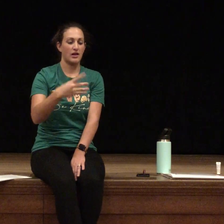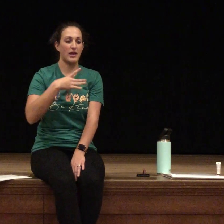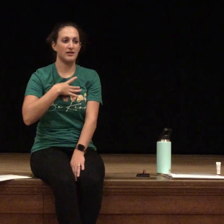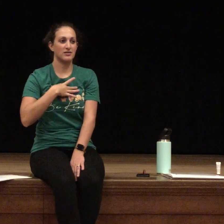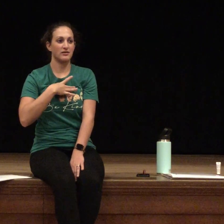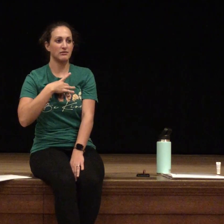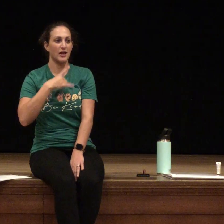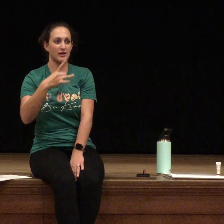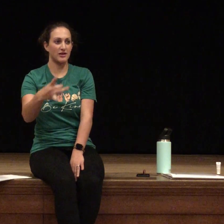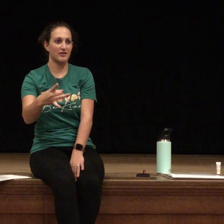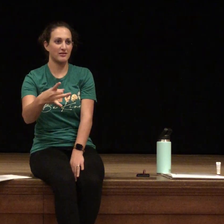and like.